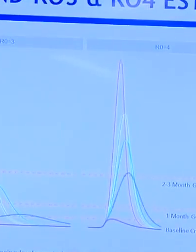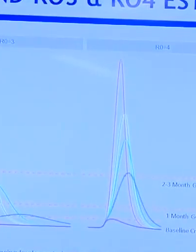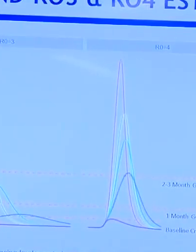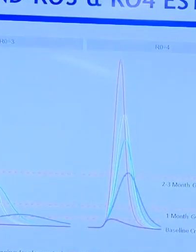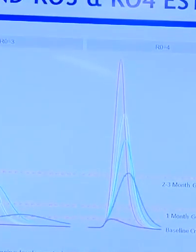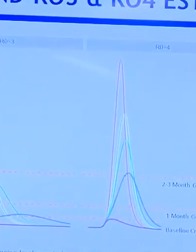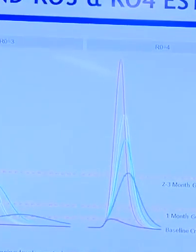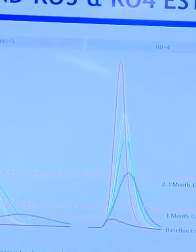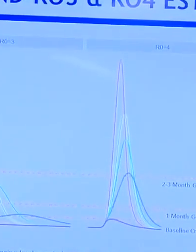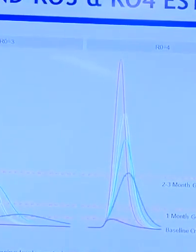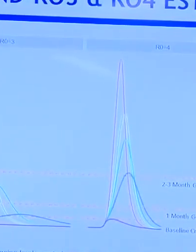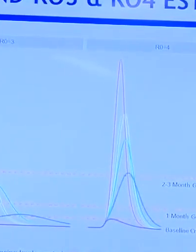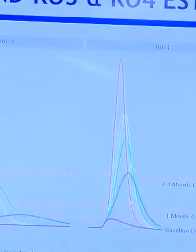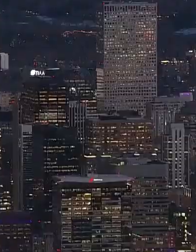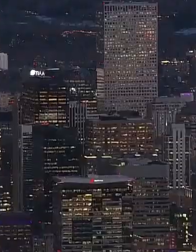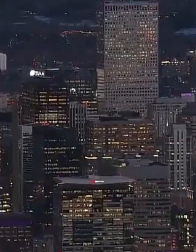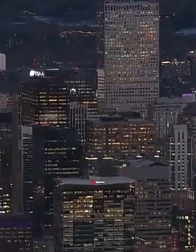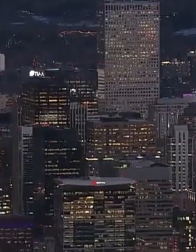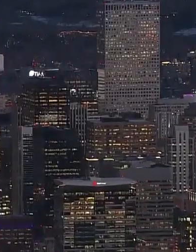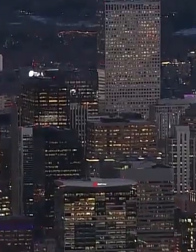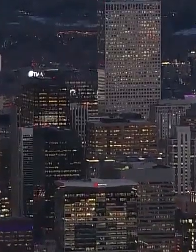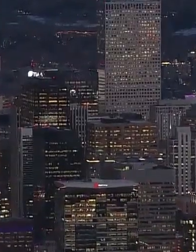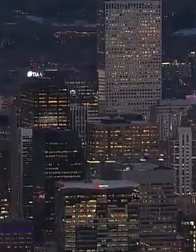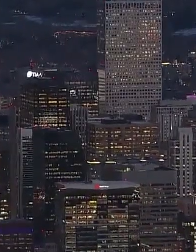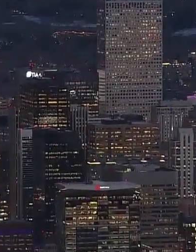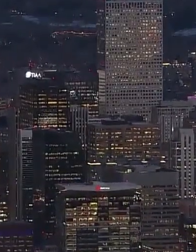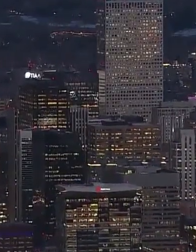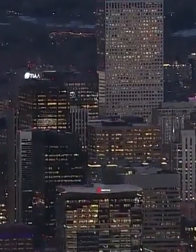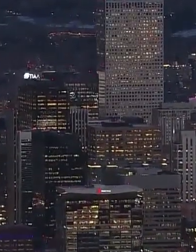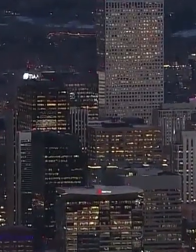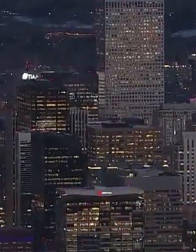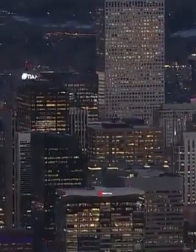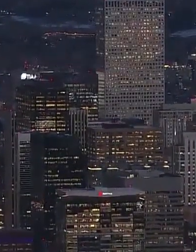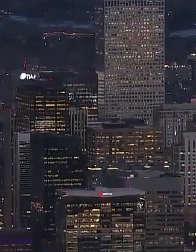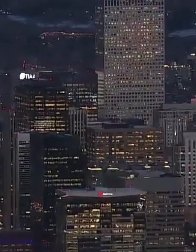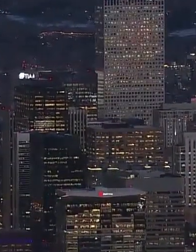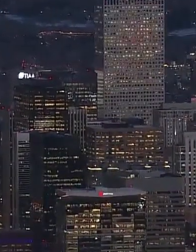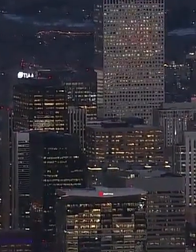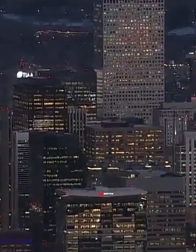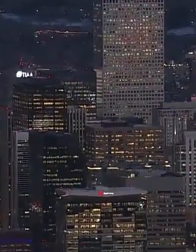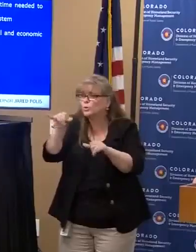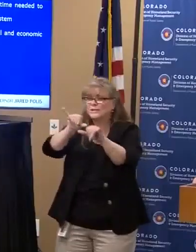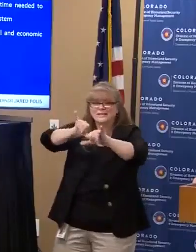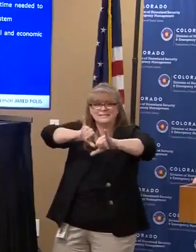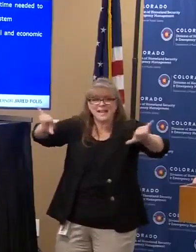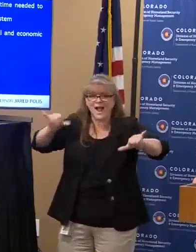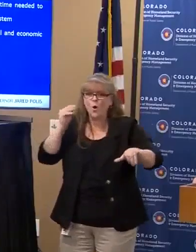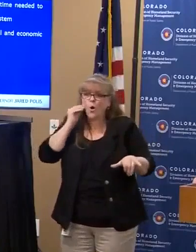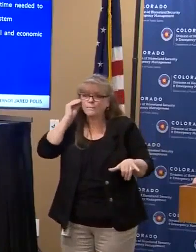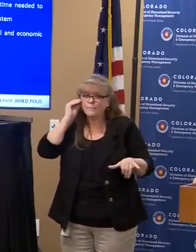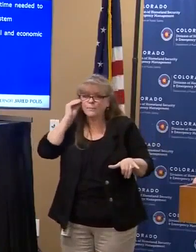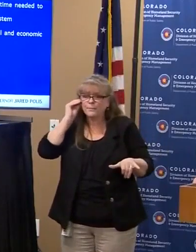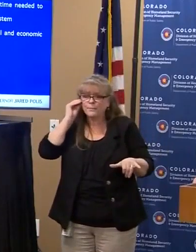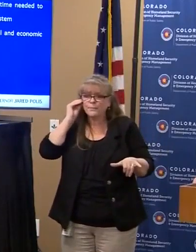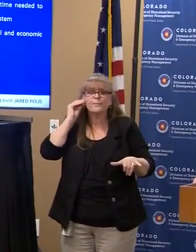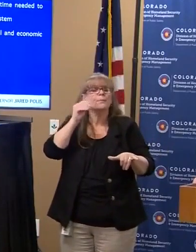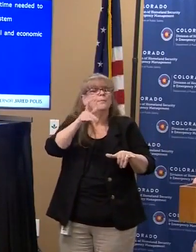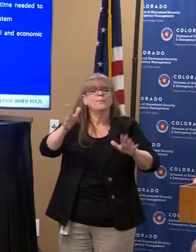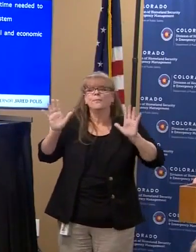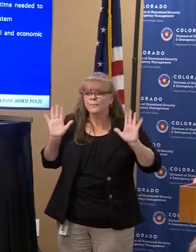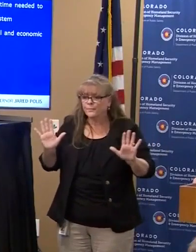programs work, our state could limit deaths to between 400 and 1,600. This path of action will lead to